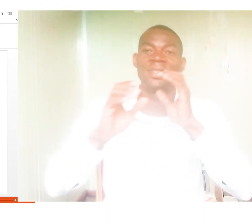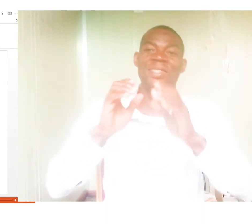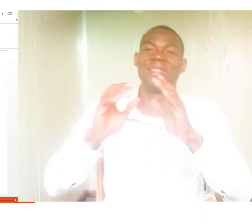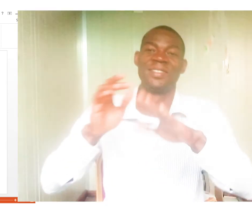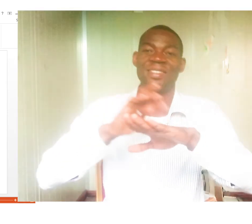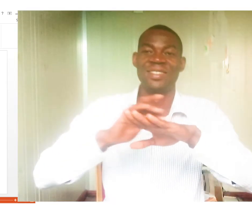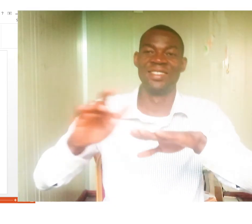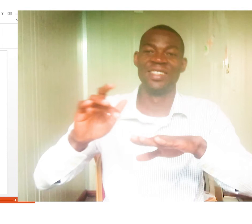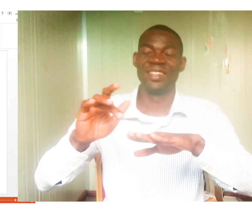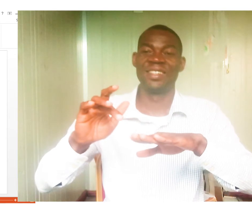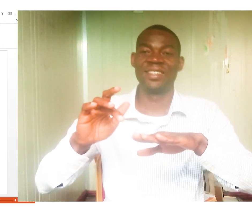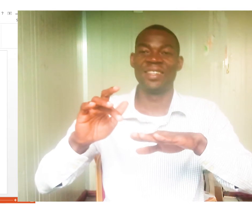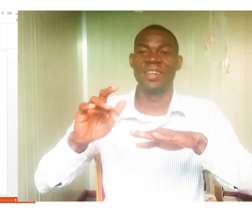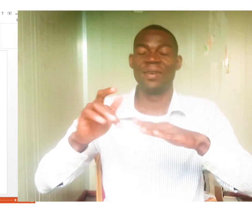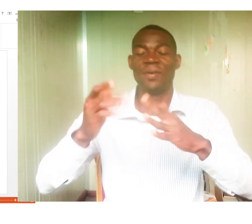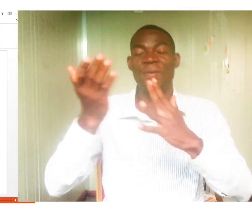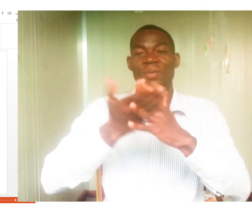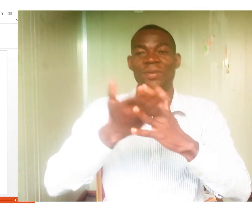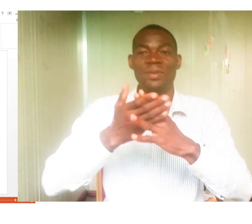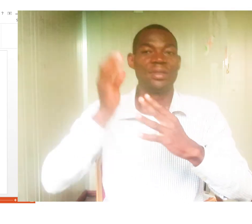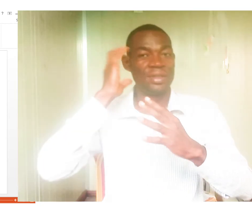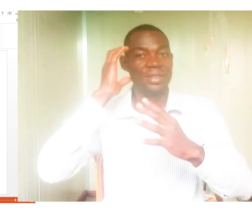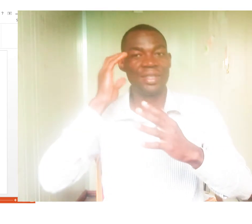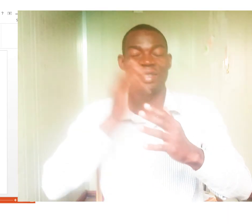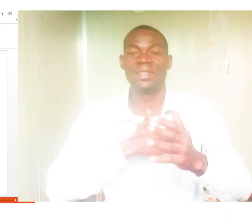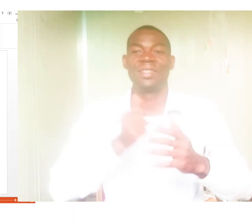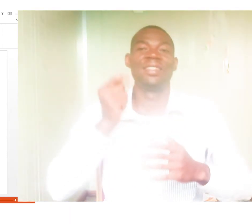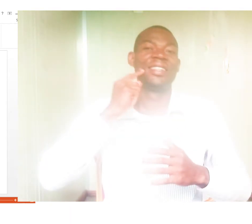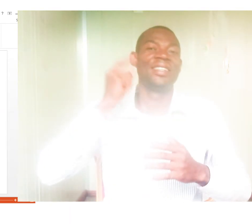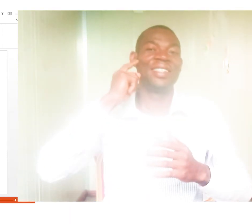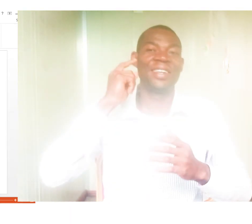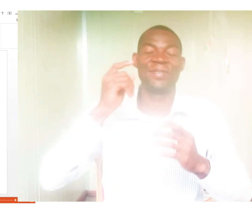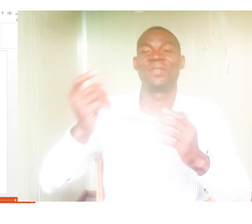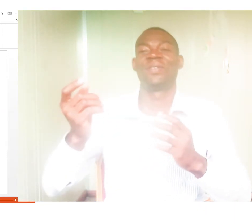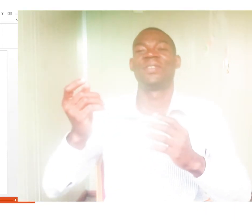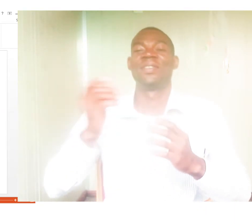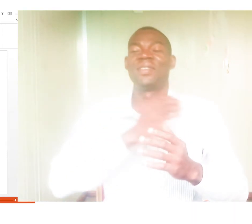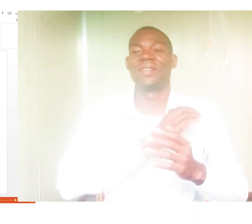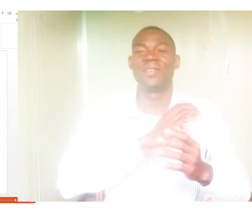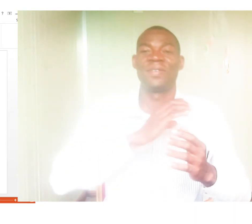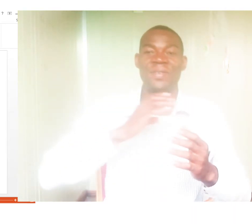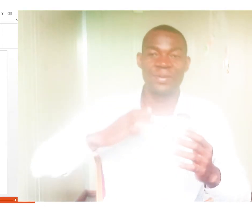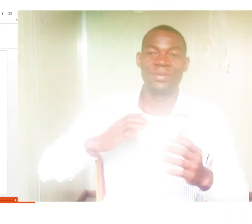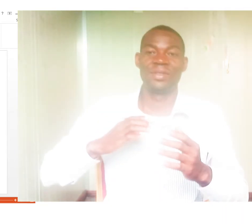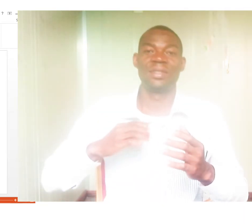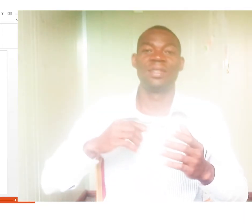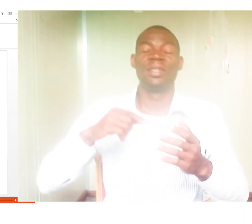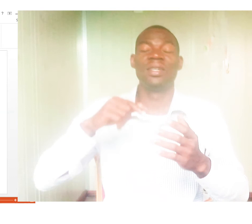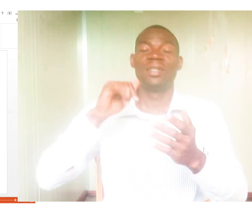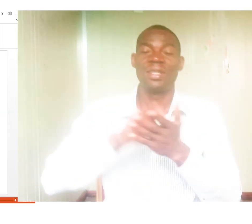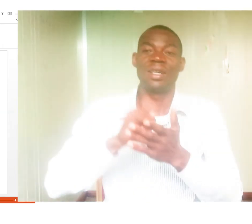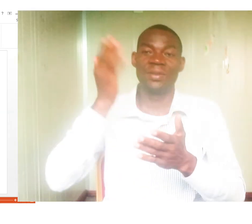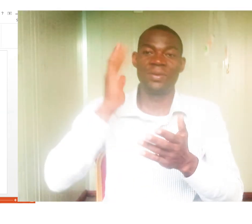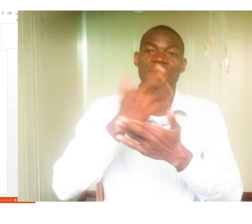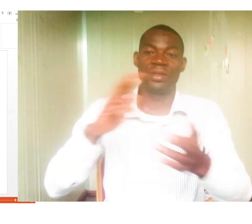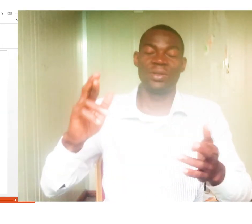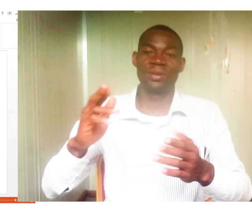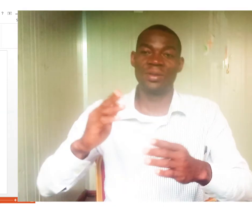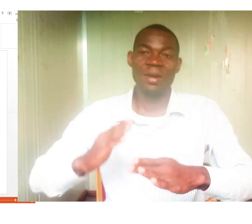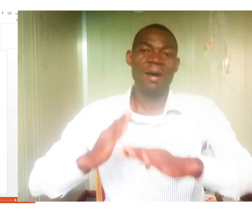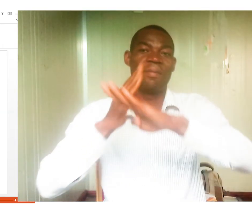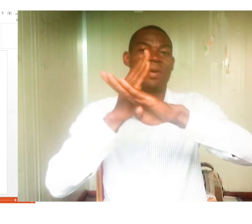and the deaf community. This will create a barrier-free environment where every individual can enjoy